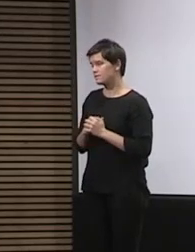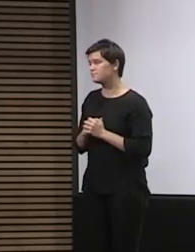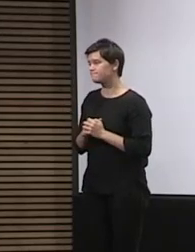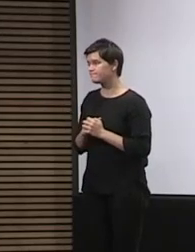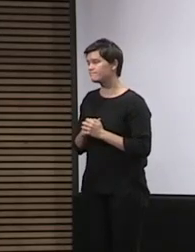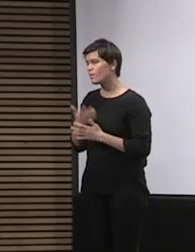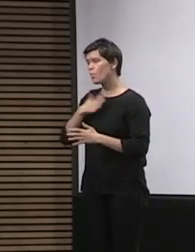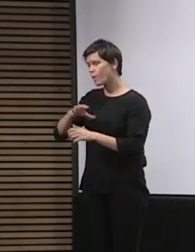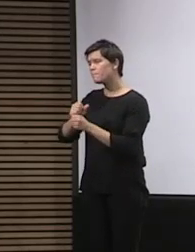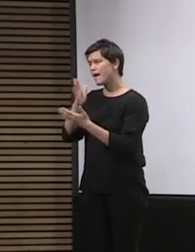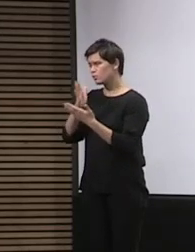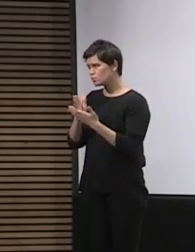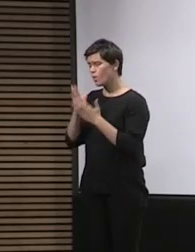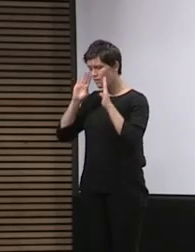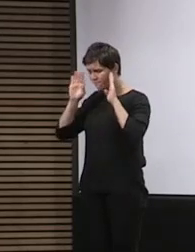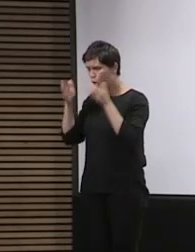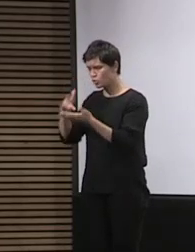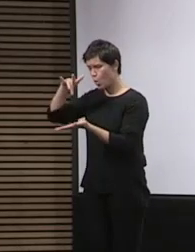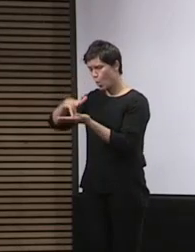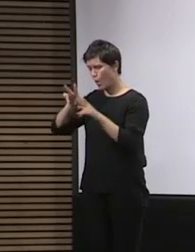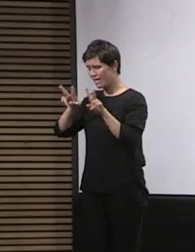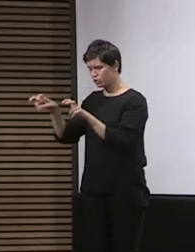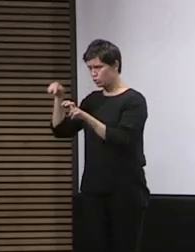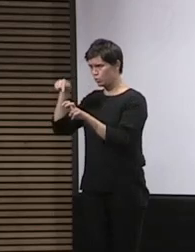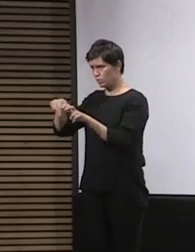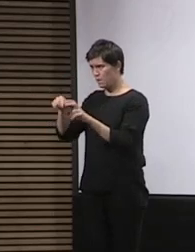as absolutely focused on the core issue here, which is